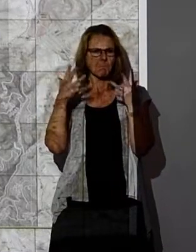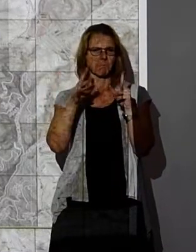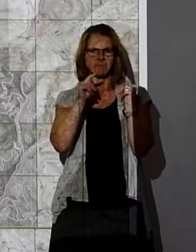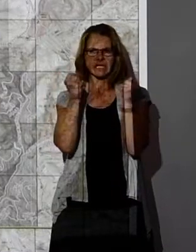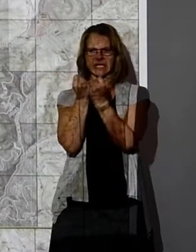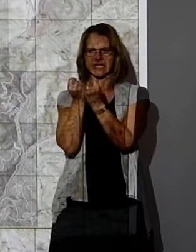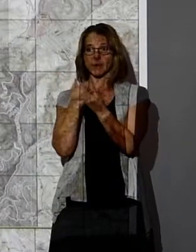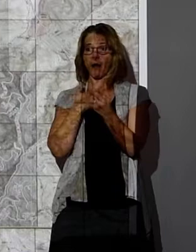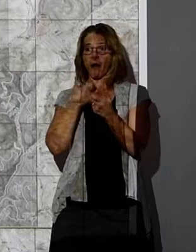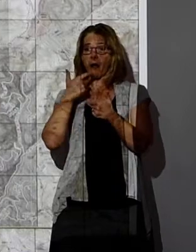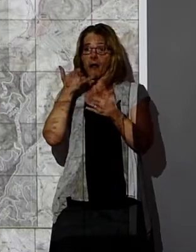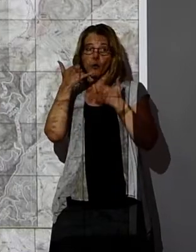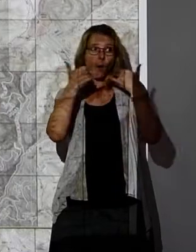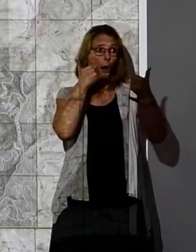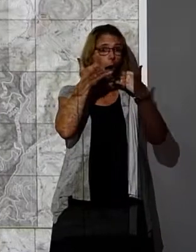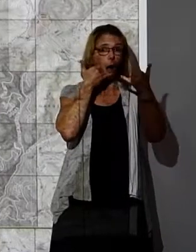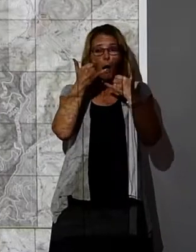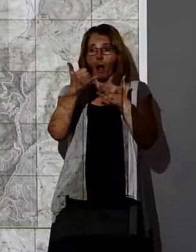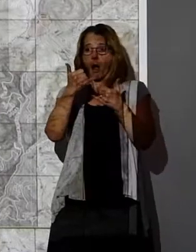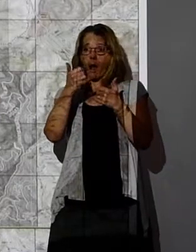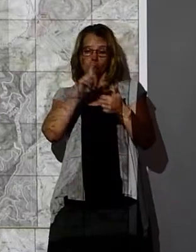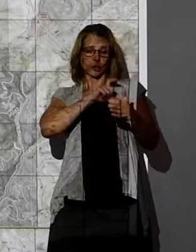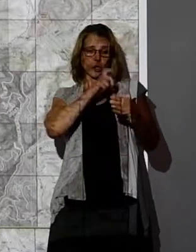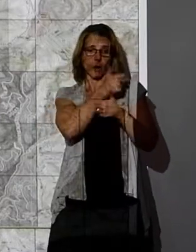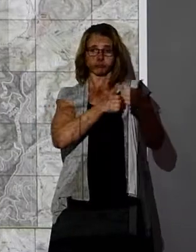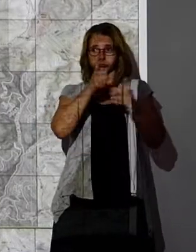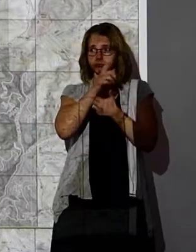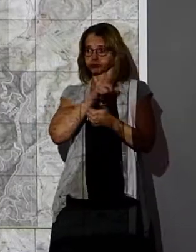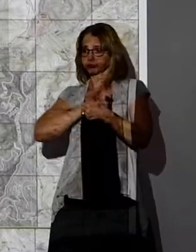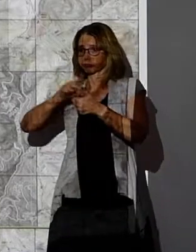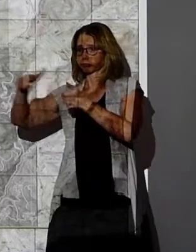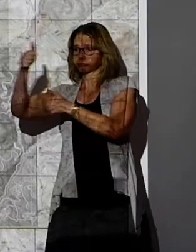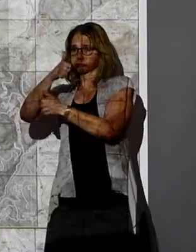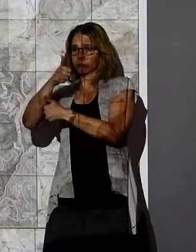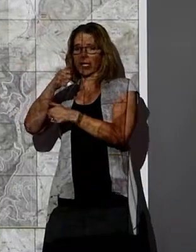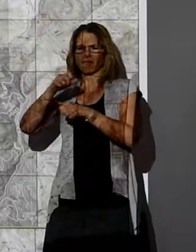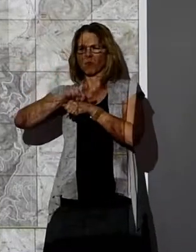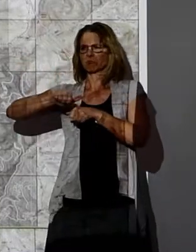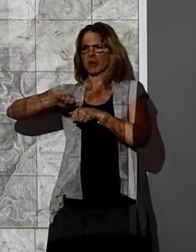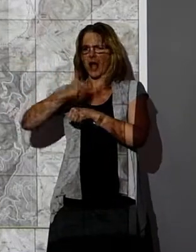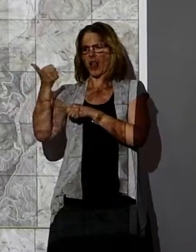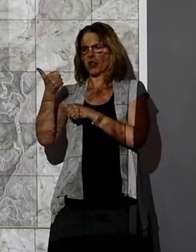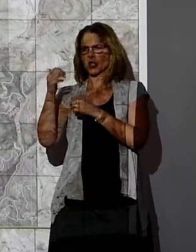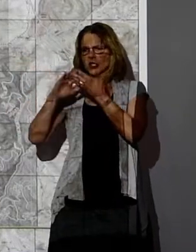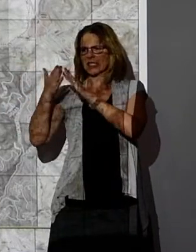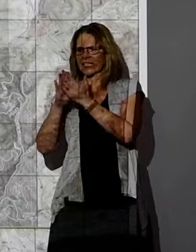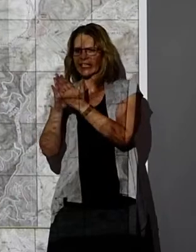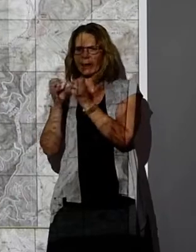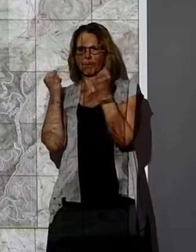surrounding sheriffs. Within an hour, we had deputies from around the state responding here to help us